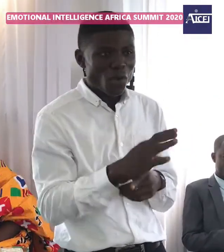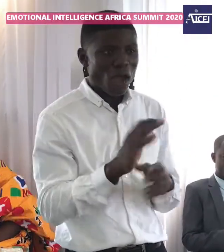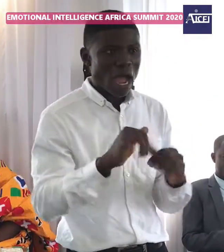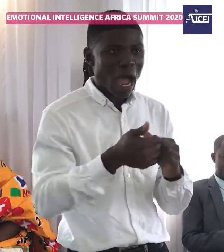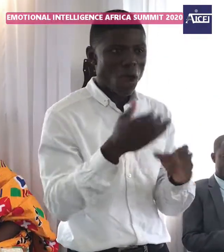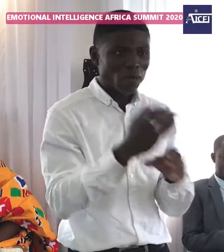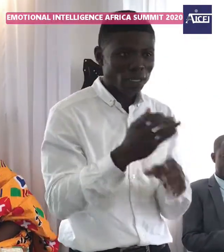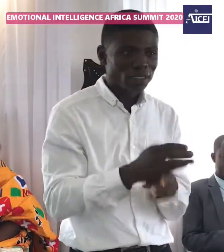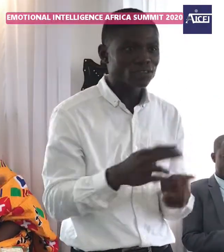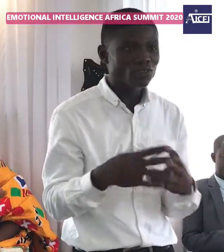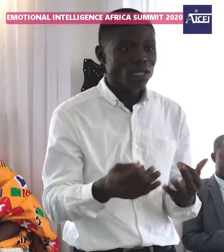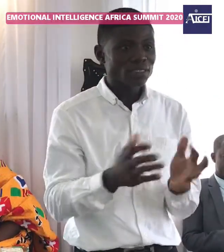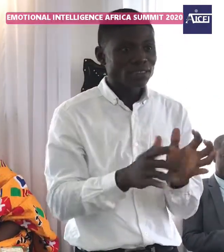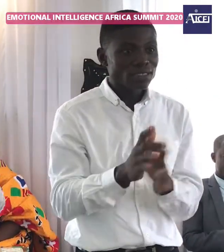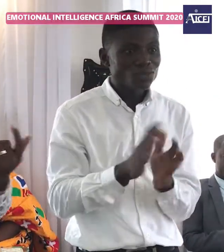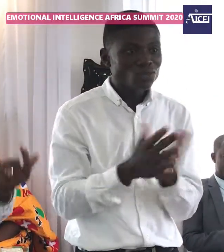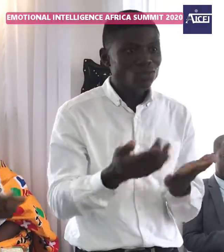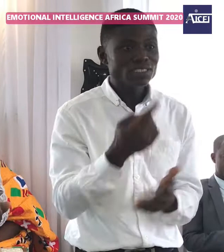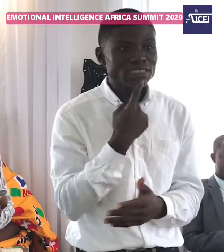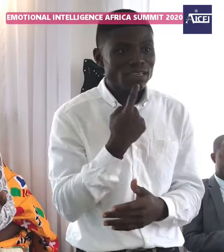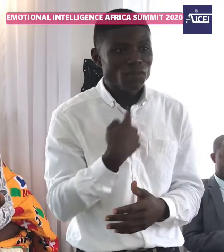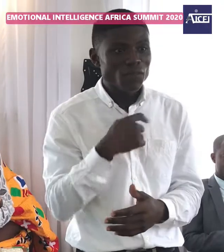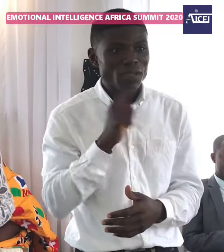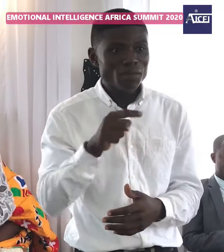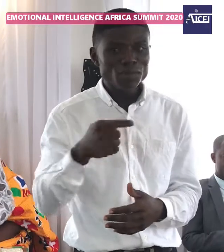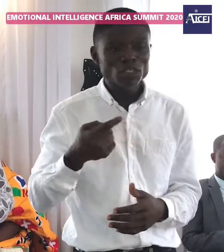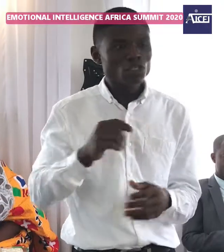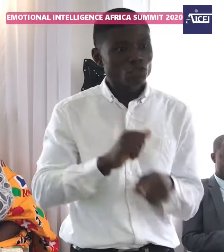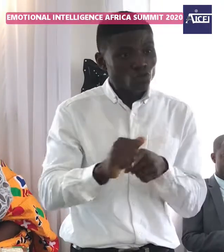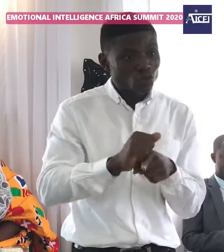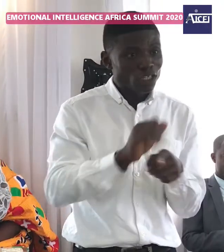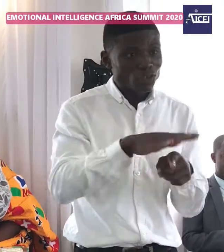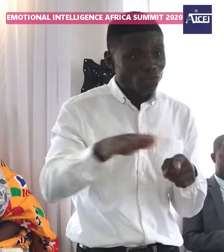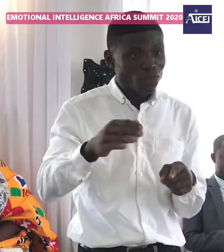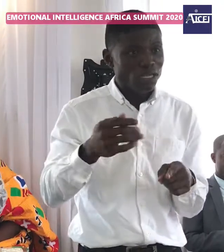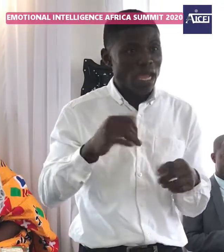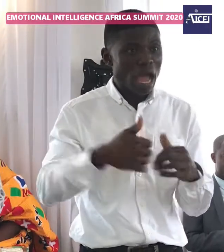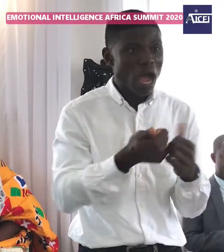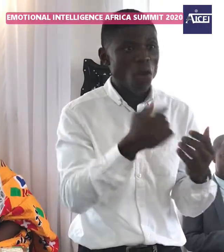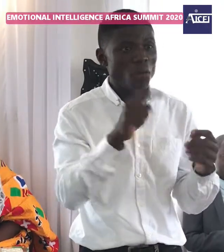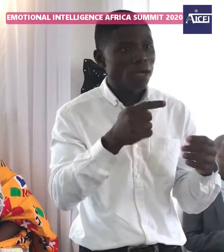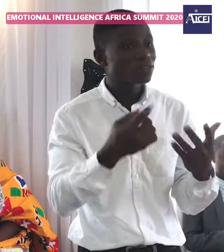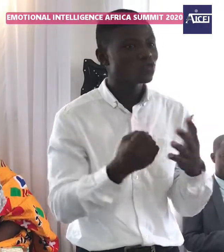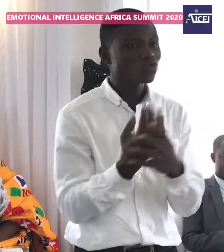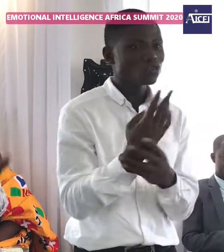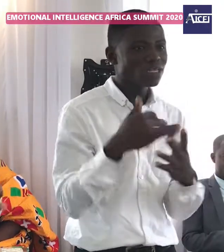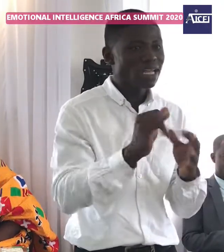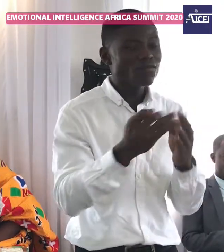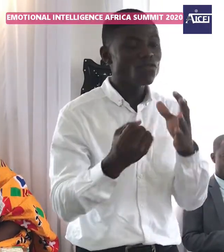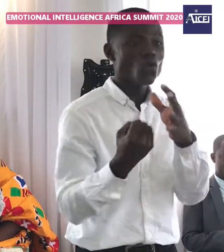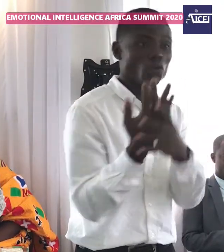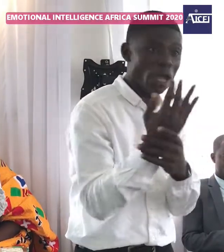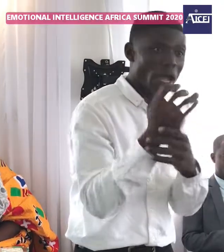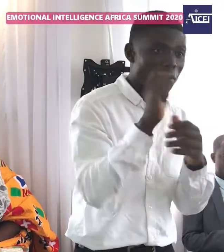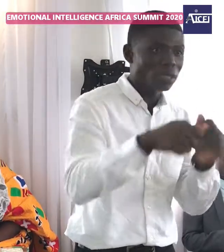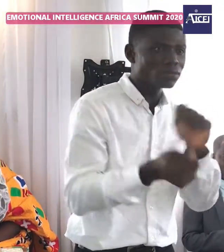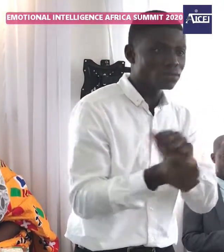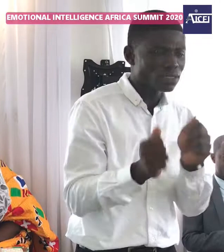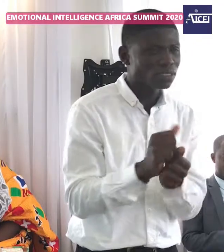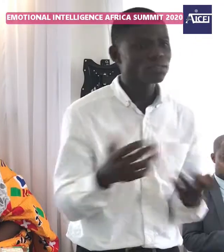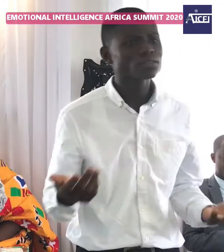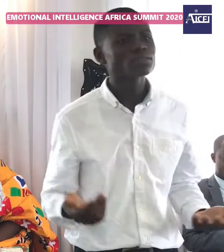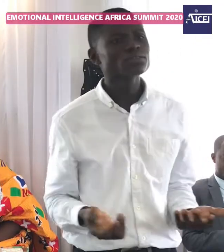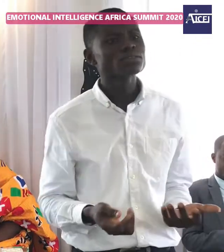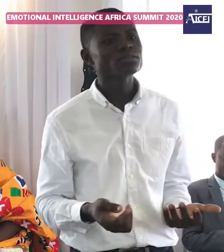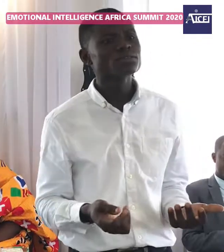Bible says that train up the child the way he should go, so that when he grows up he will not depart from it. Not the adults. Right? Have you all